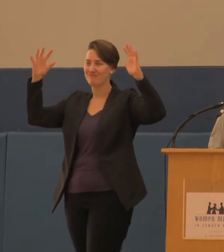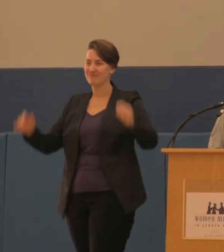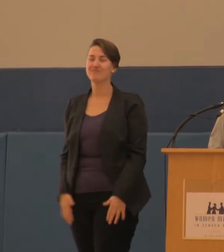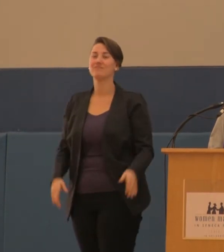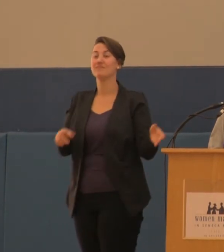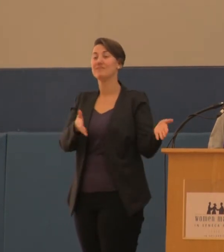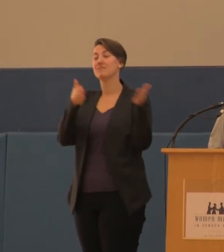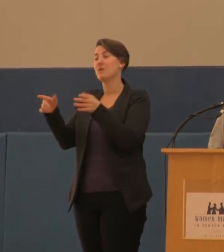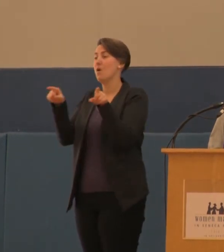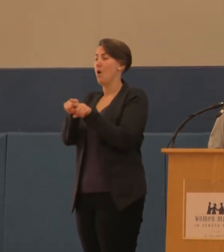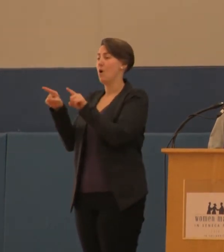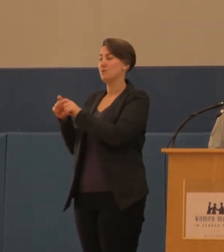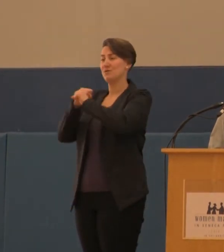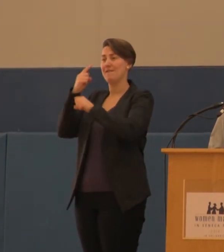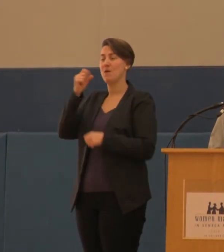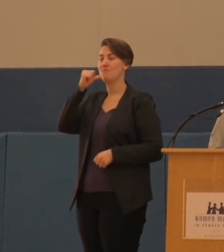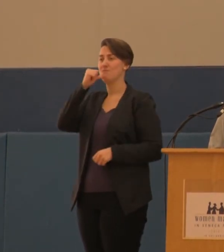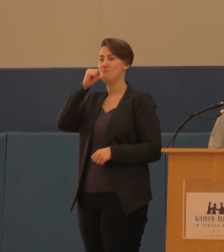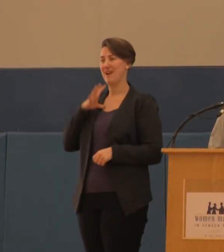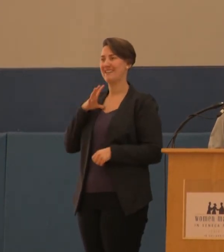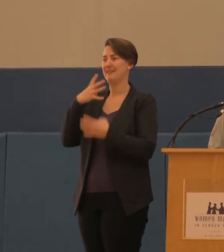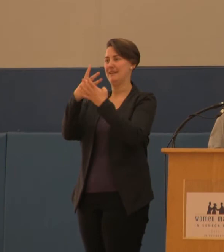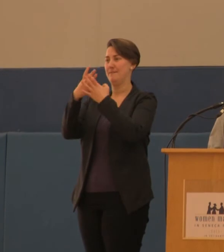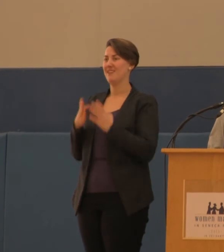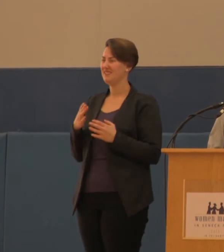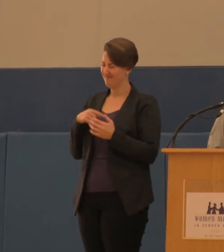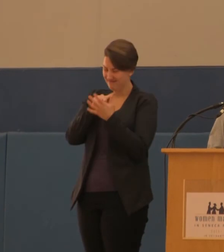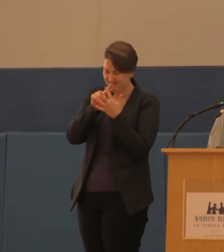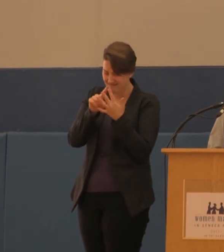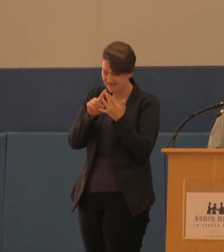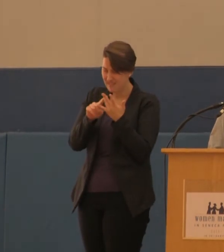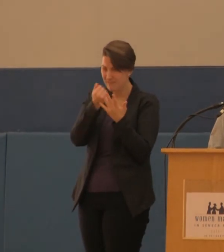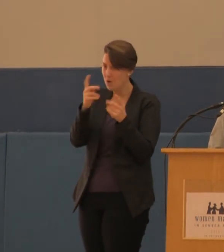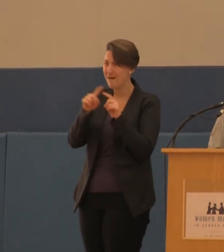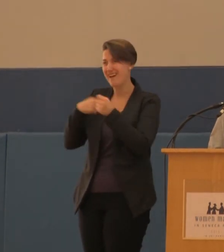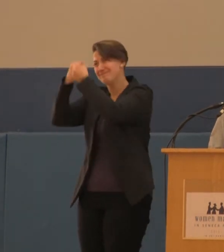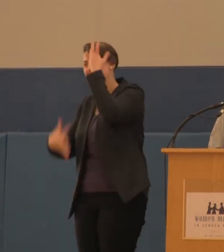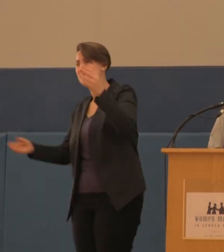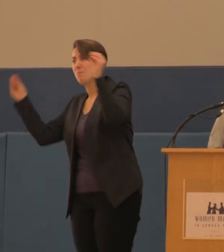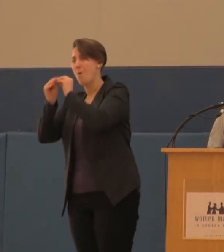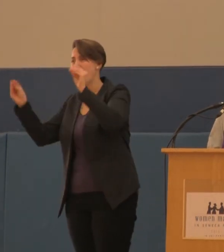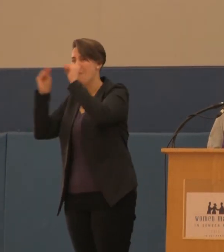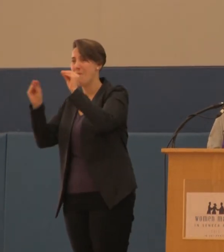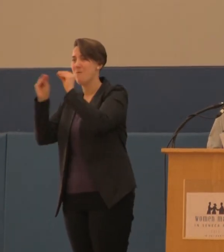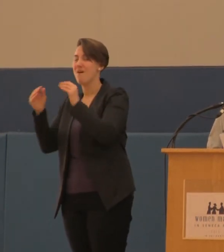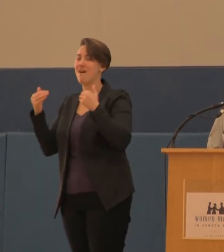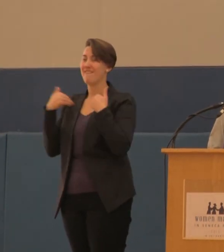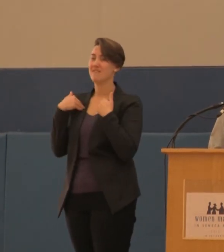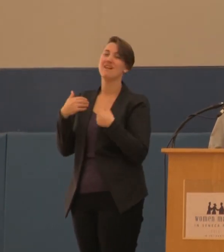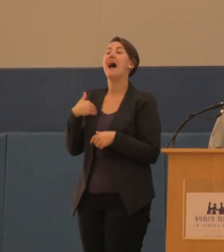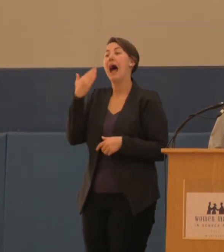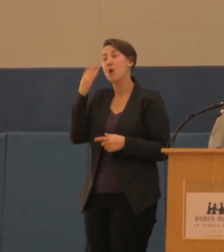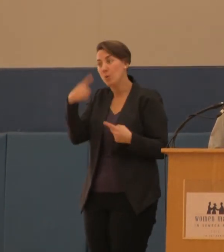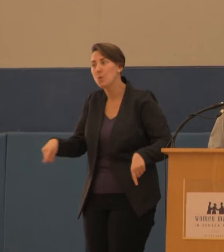And protection for pregnant inmates. That's just a portion of our focus. There's more. I know you want to be the